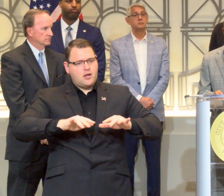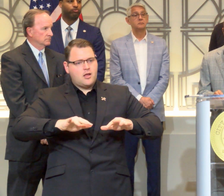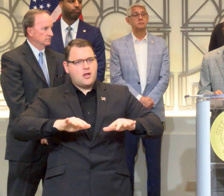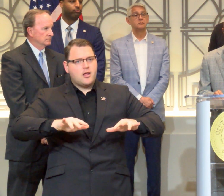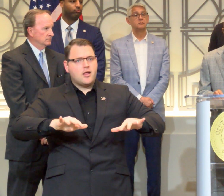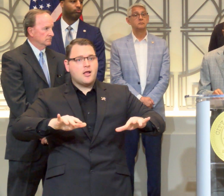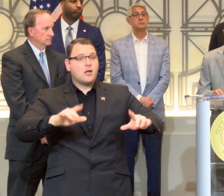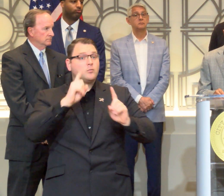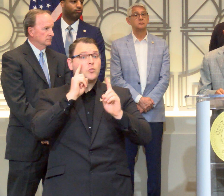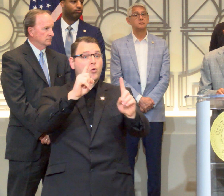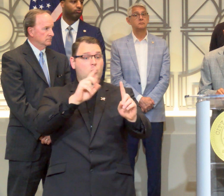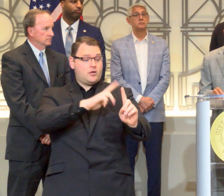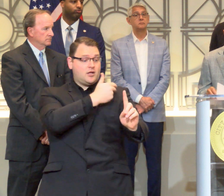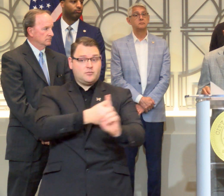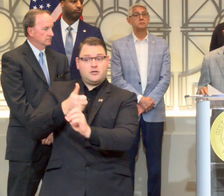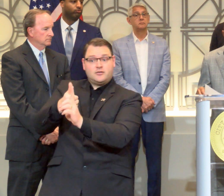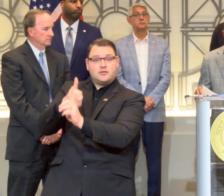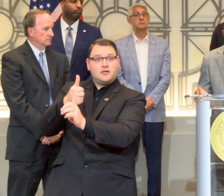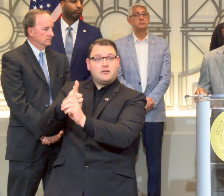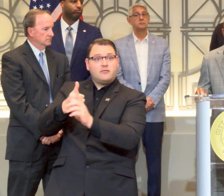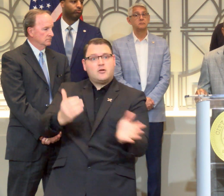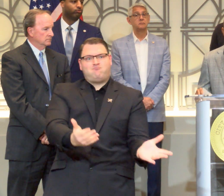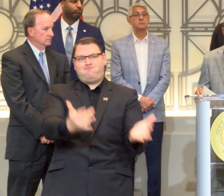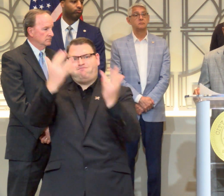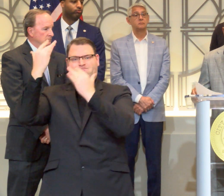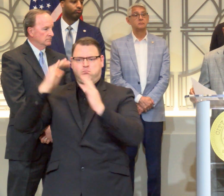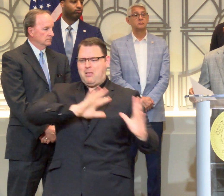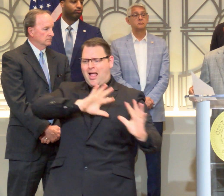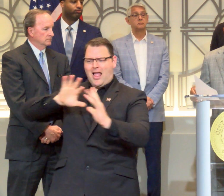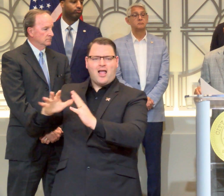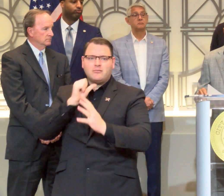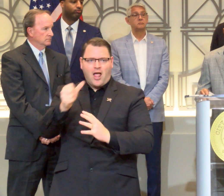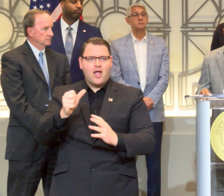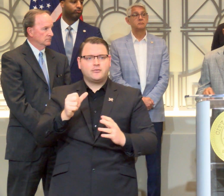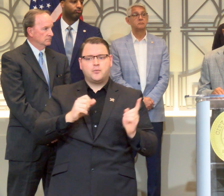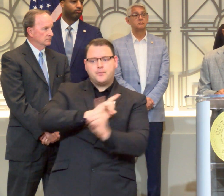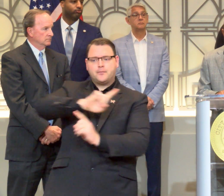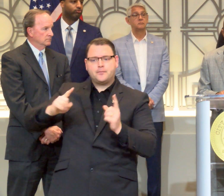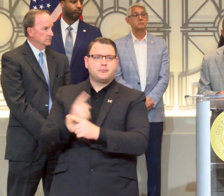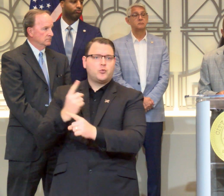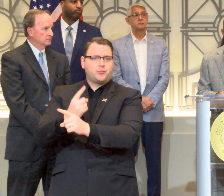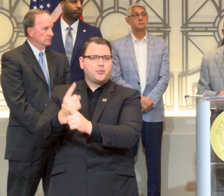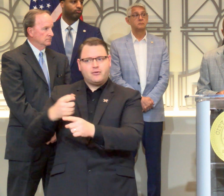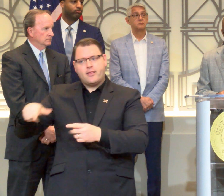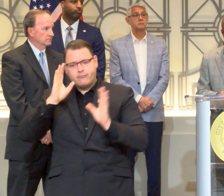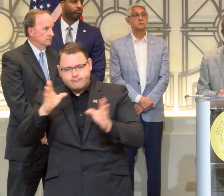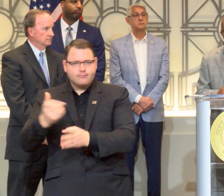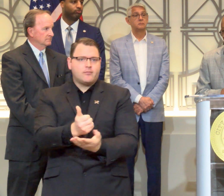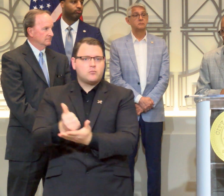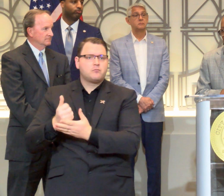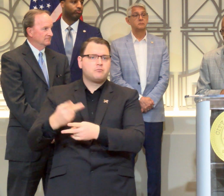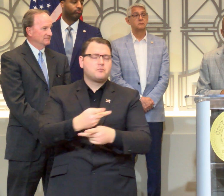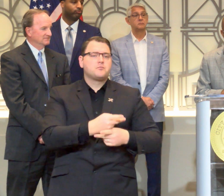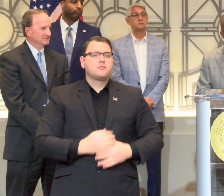healthcare delivery system is not overwhelmed. But today I want to focus too primarily on a